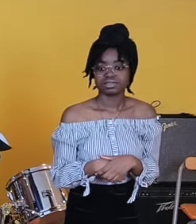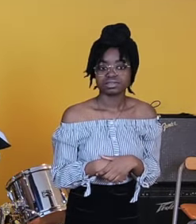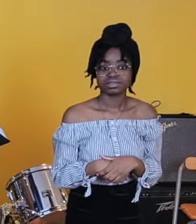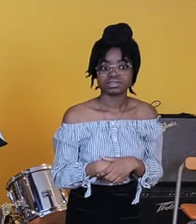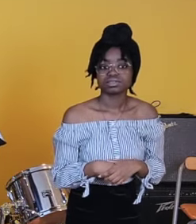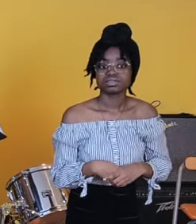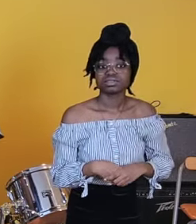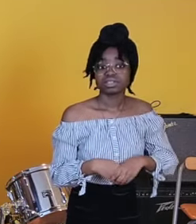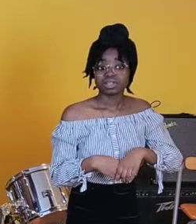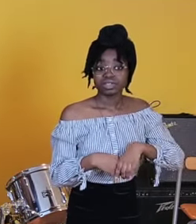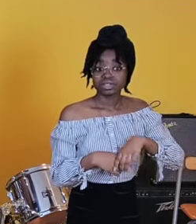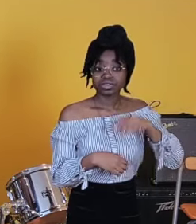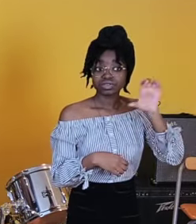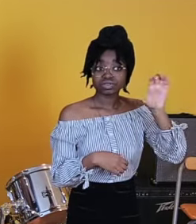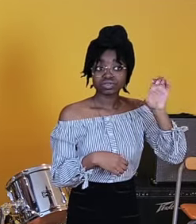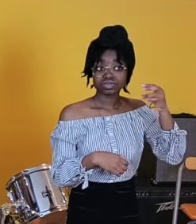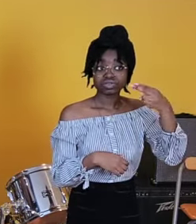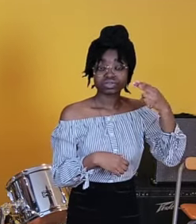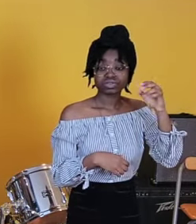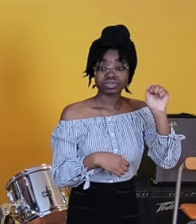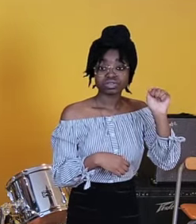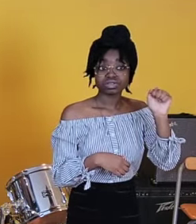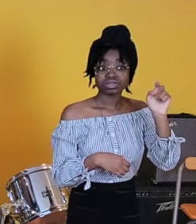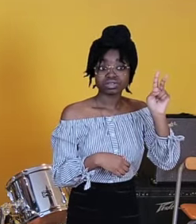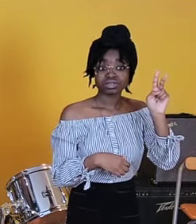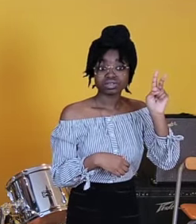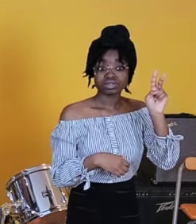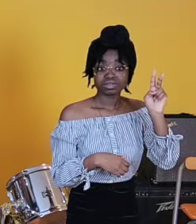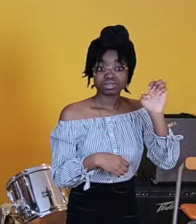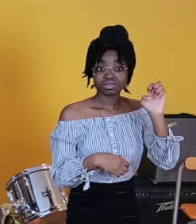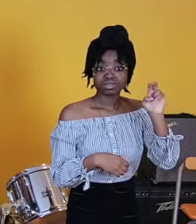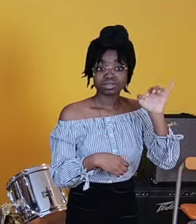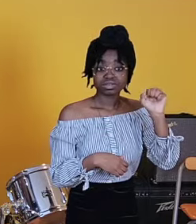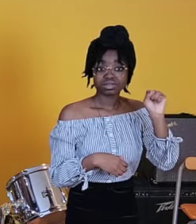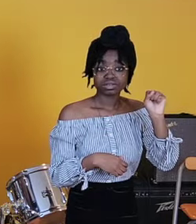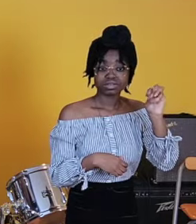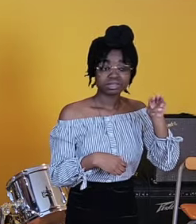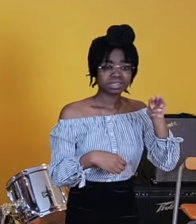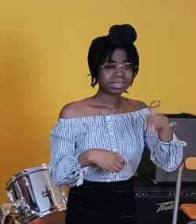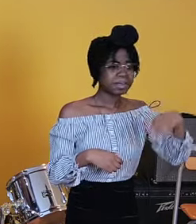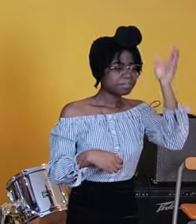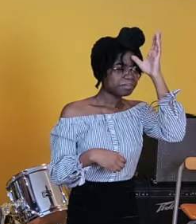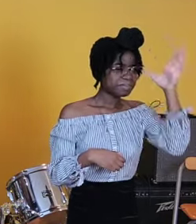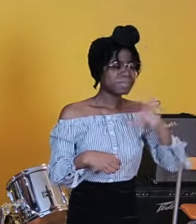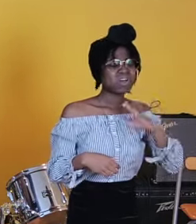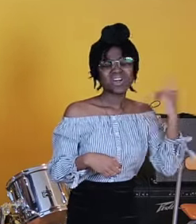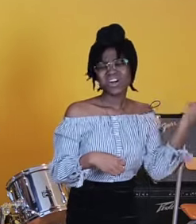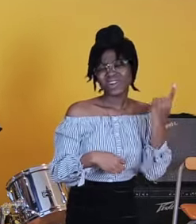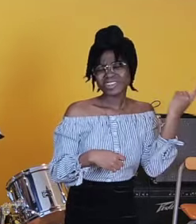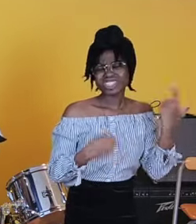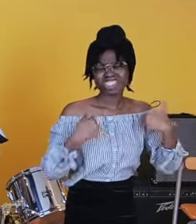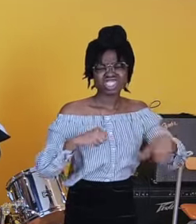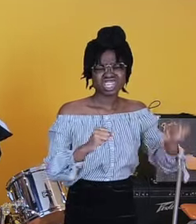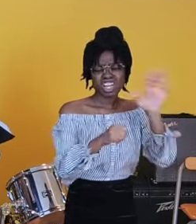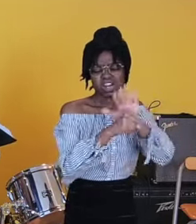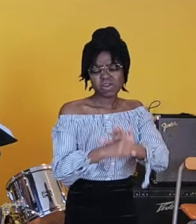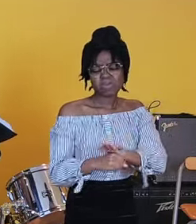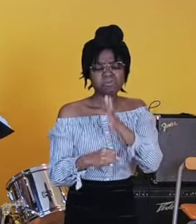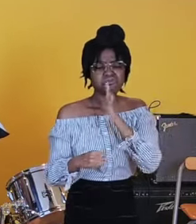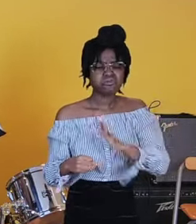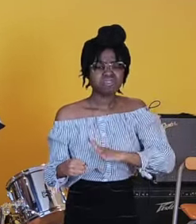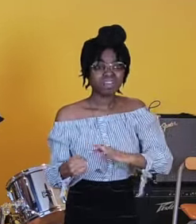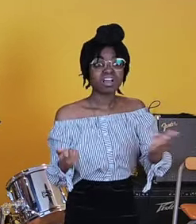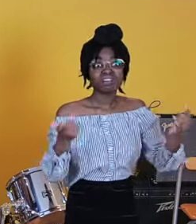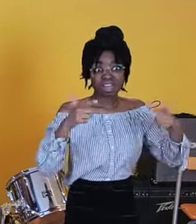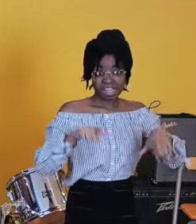chauvinism. The men are always domineering, dominating, trying to oppress women. We know that it's happened,